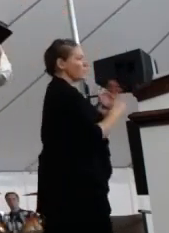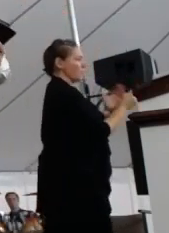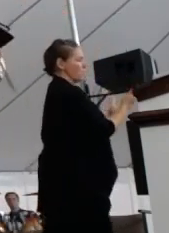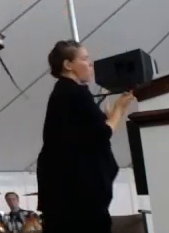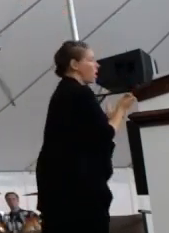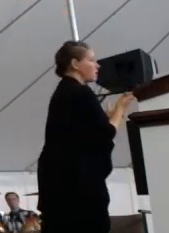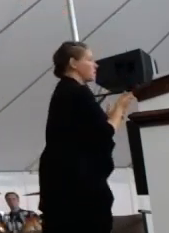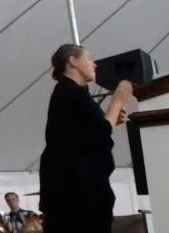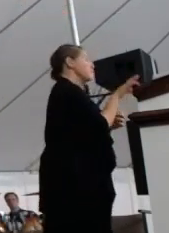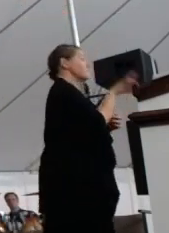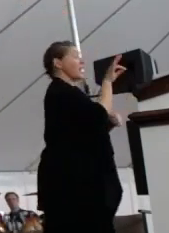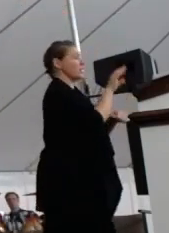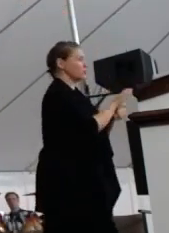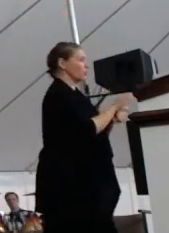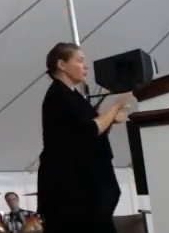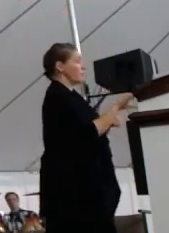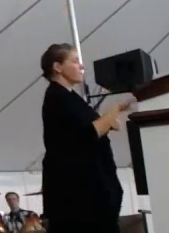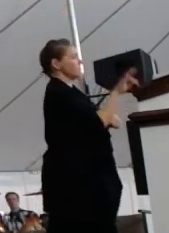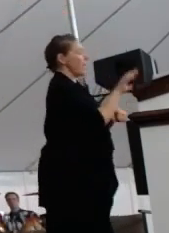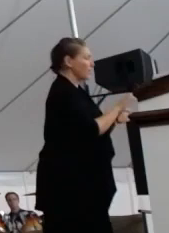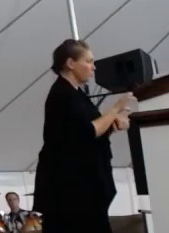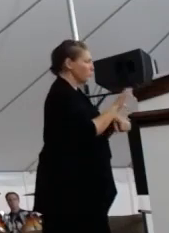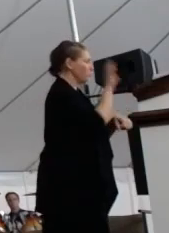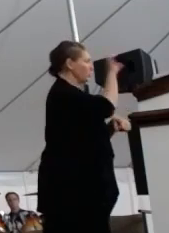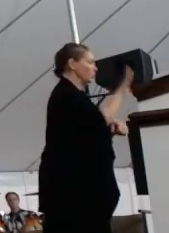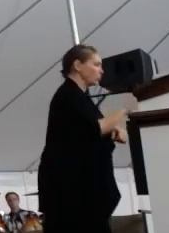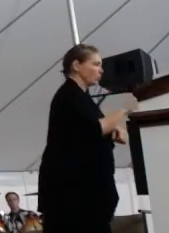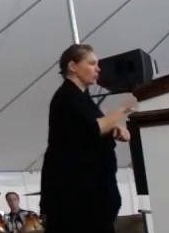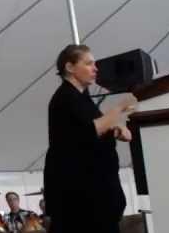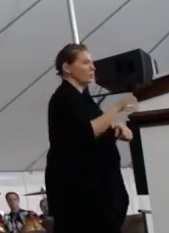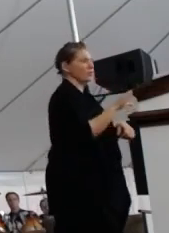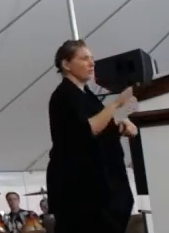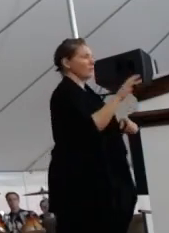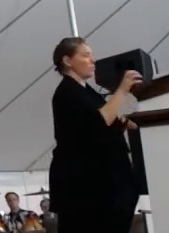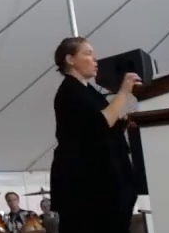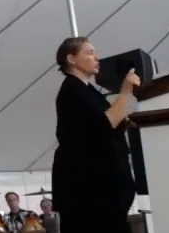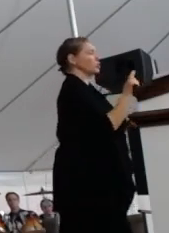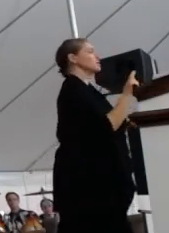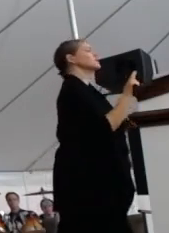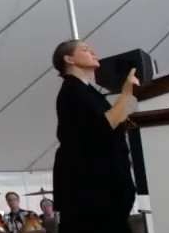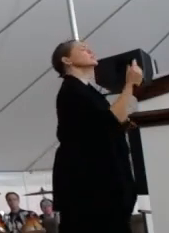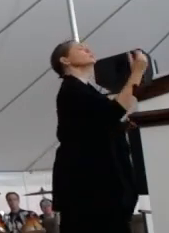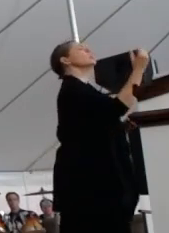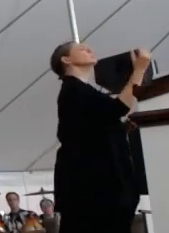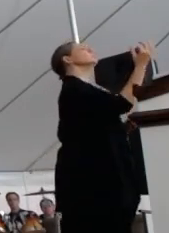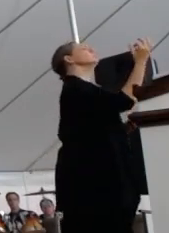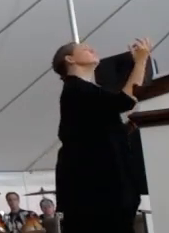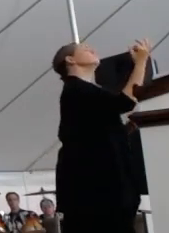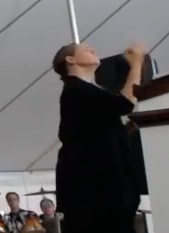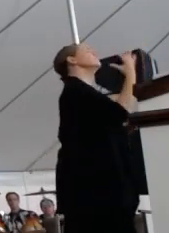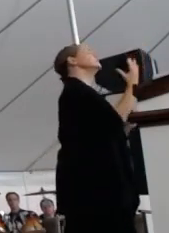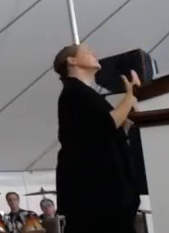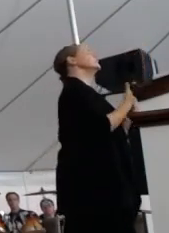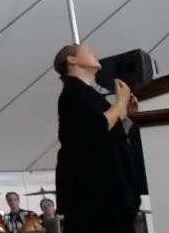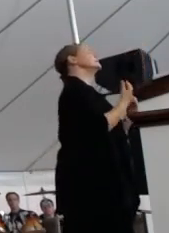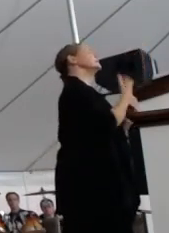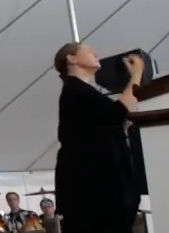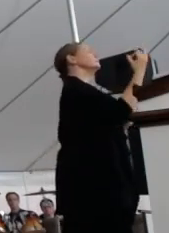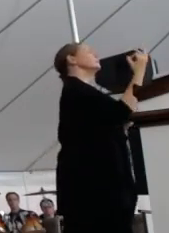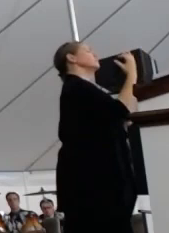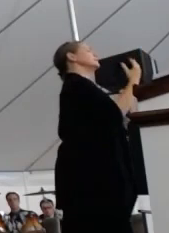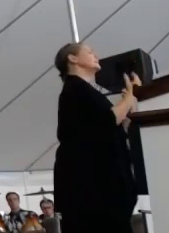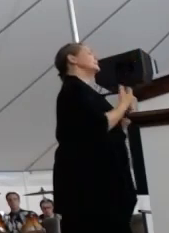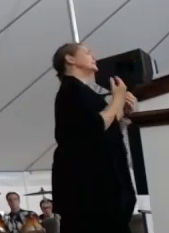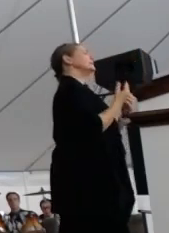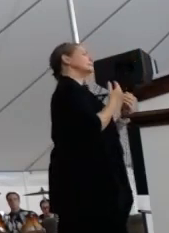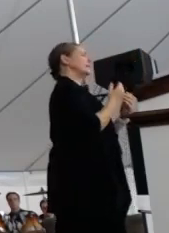The Bible says to heap to themselves teachers having itching ears. Just tickle my ears, preacher. Just twist that Bible to